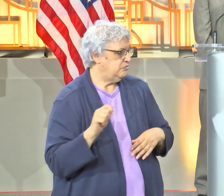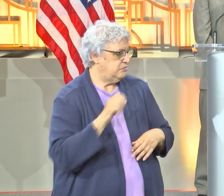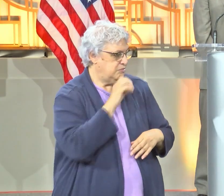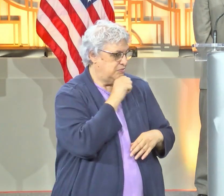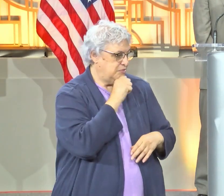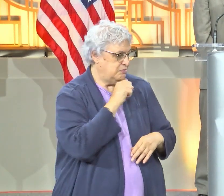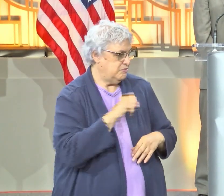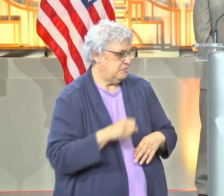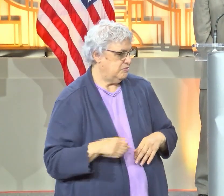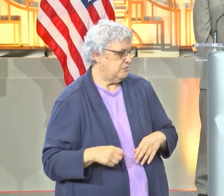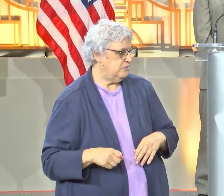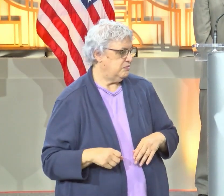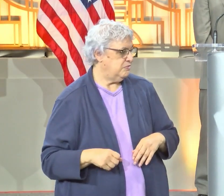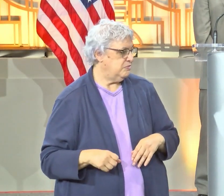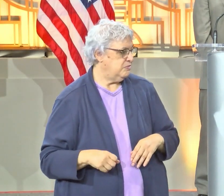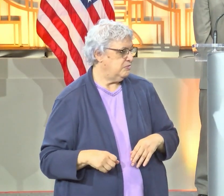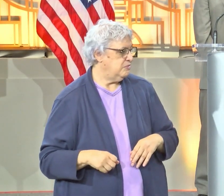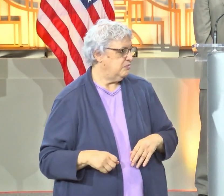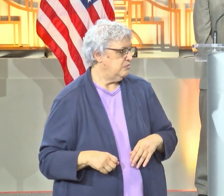one.